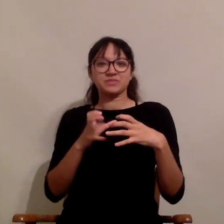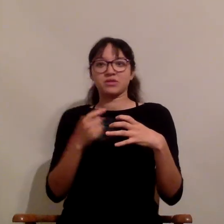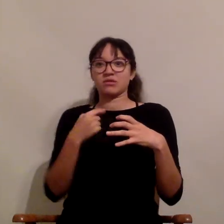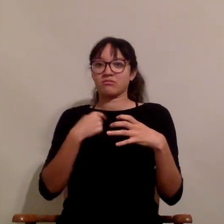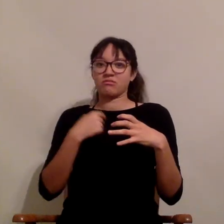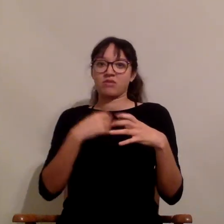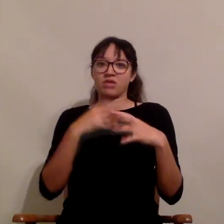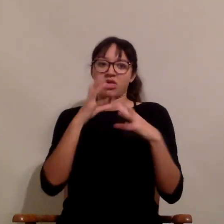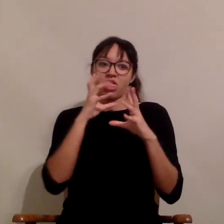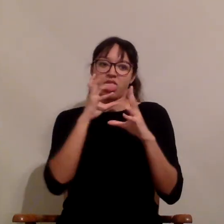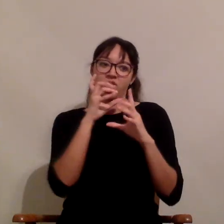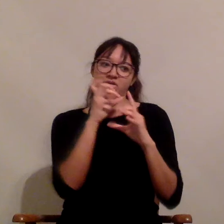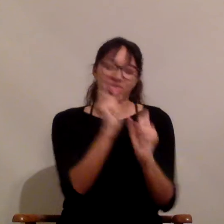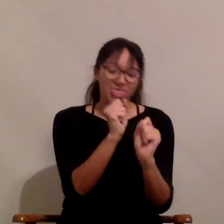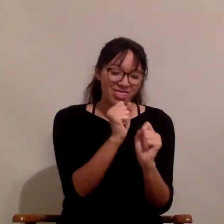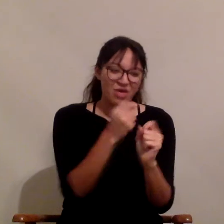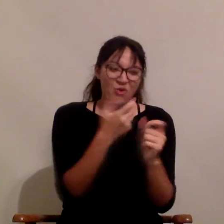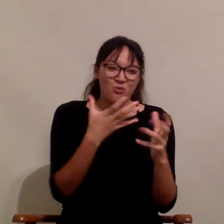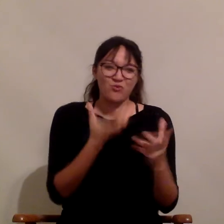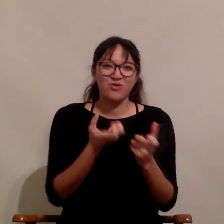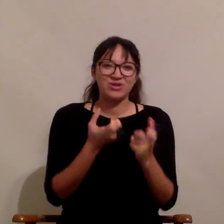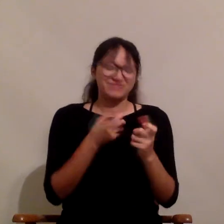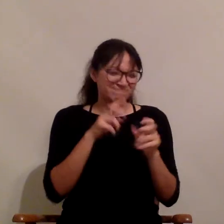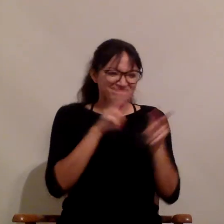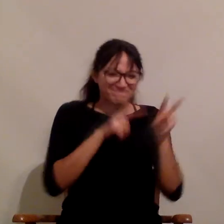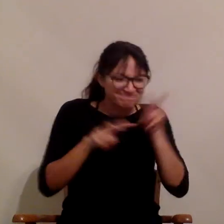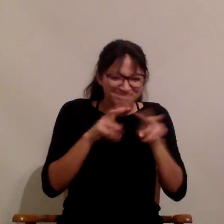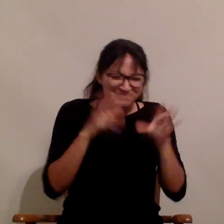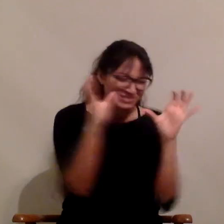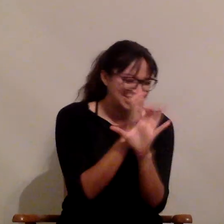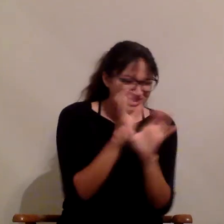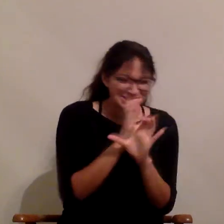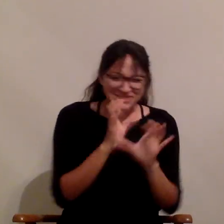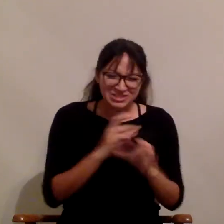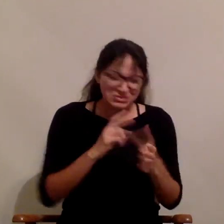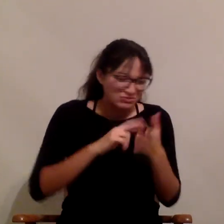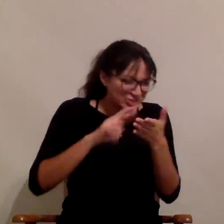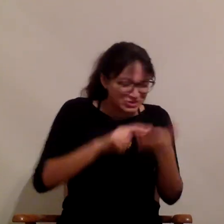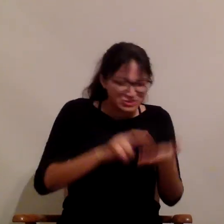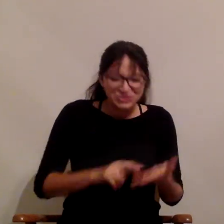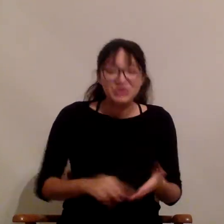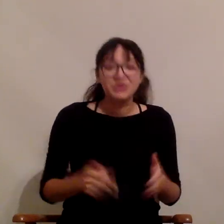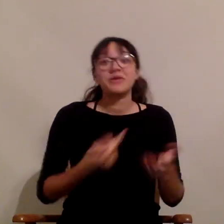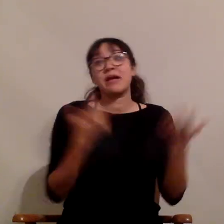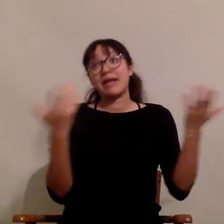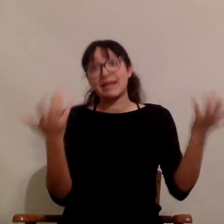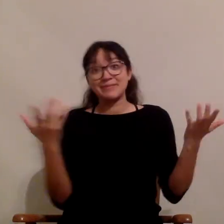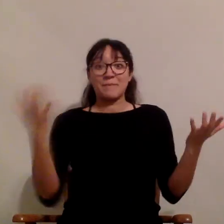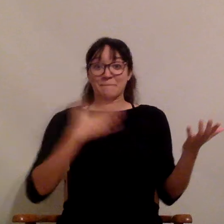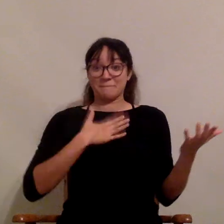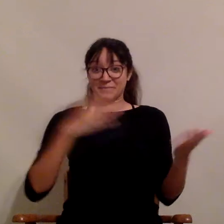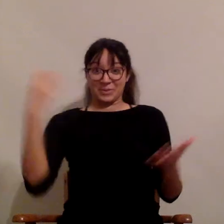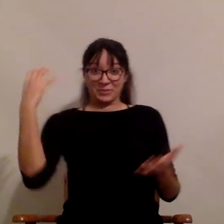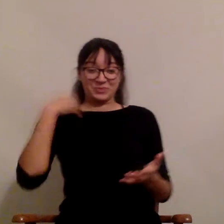with pursuing this hypothesis. And fortunately, I worked for someone who was open to running with my crazy